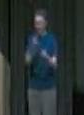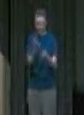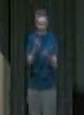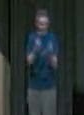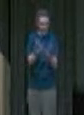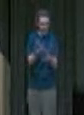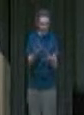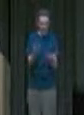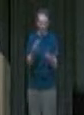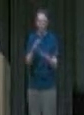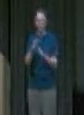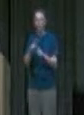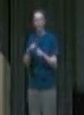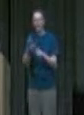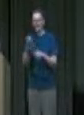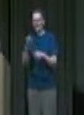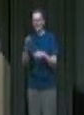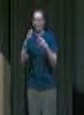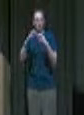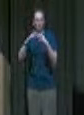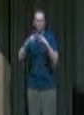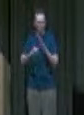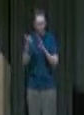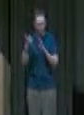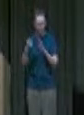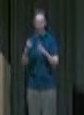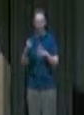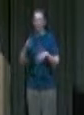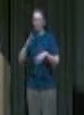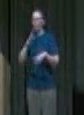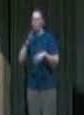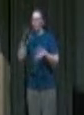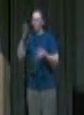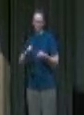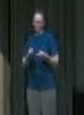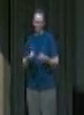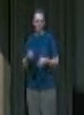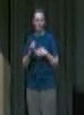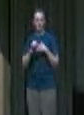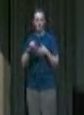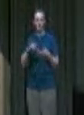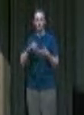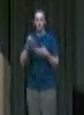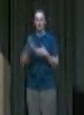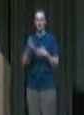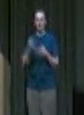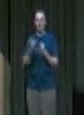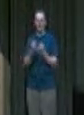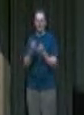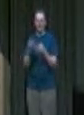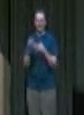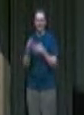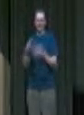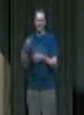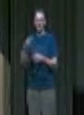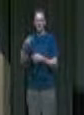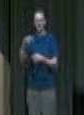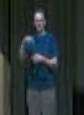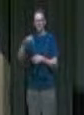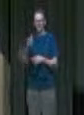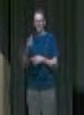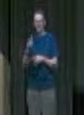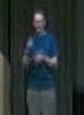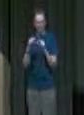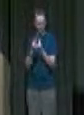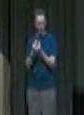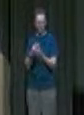lowered. Our project team is led by GPD Group with assistance from AECOM and GEI